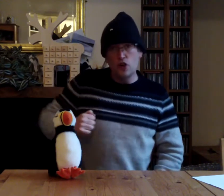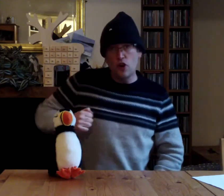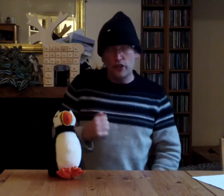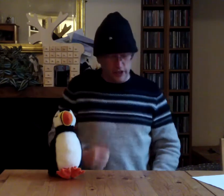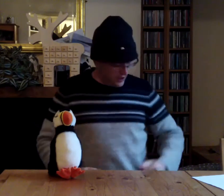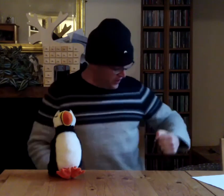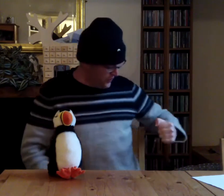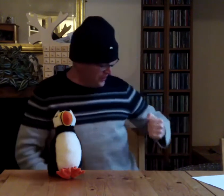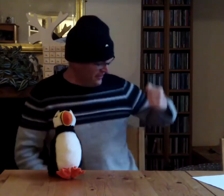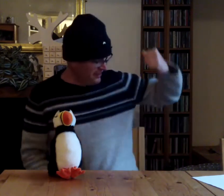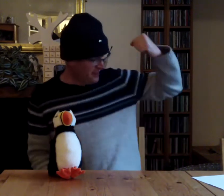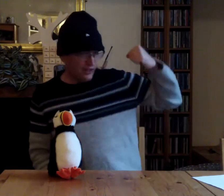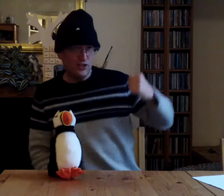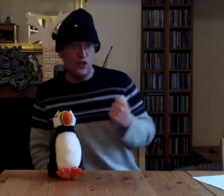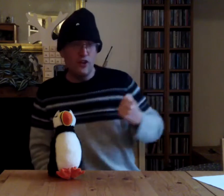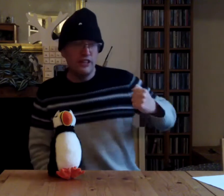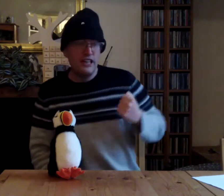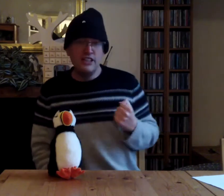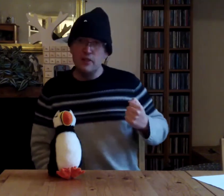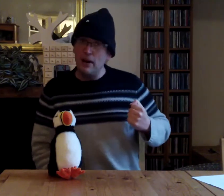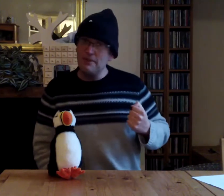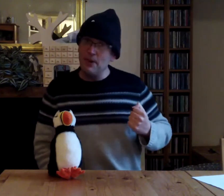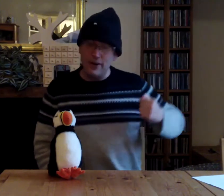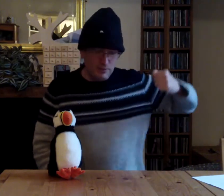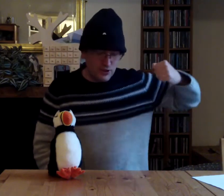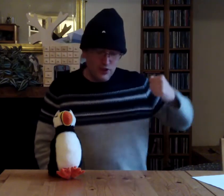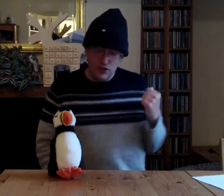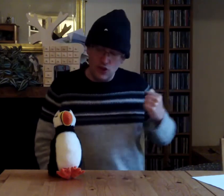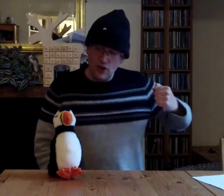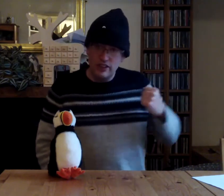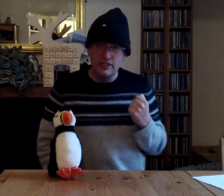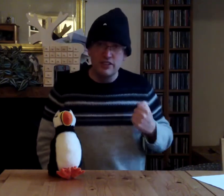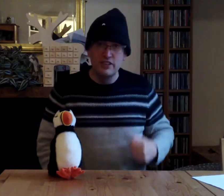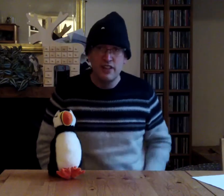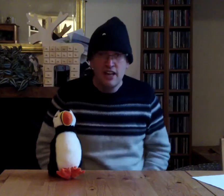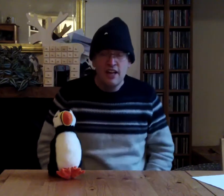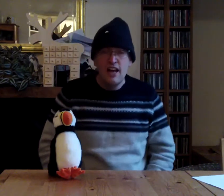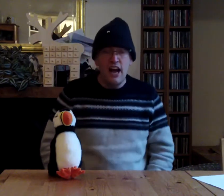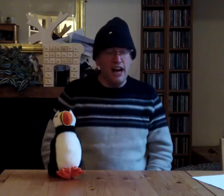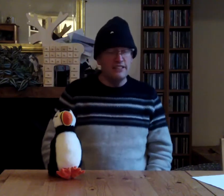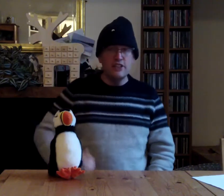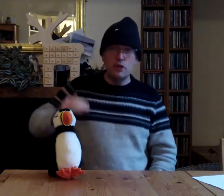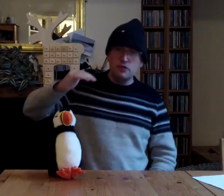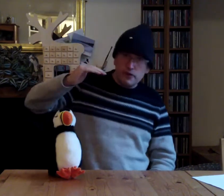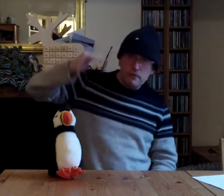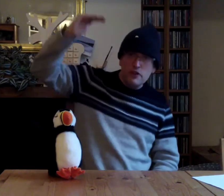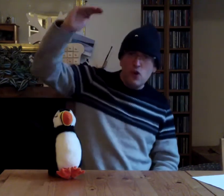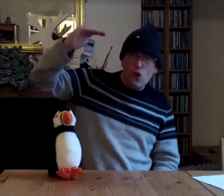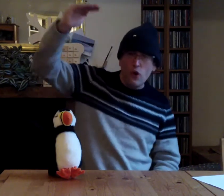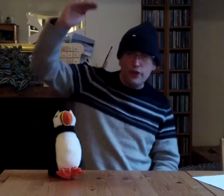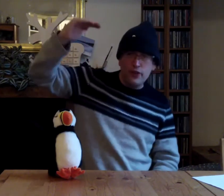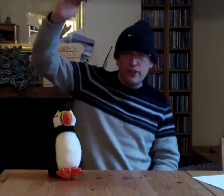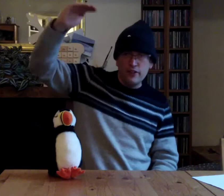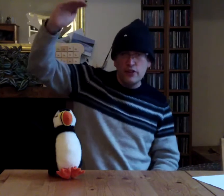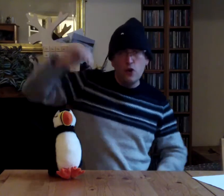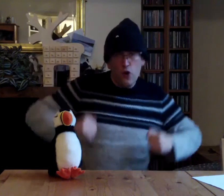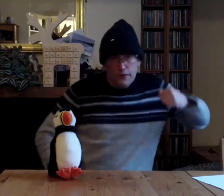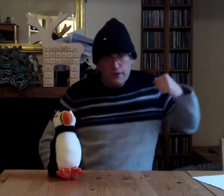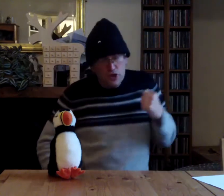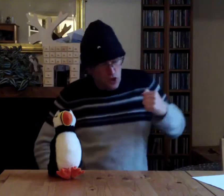Scotland, I can do it with him, haven't I? That's Scotland. It's the bagpipes, Scotland. And he comes from the north of